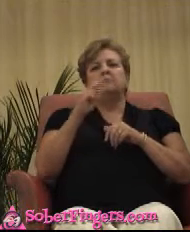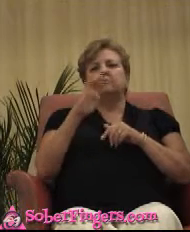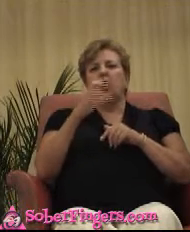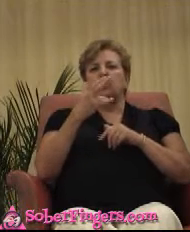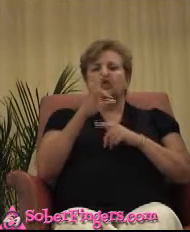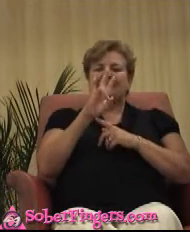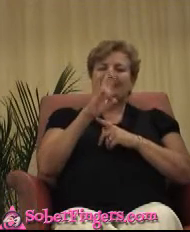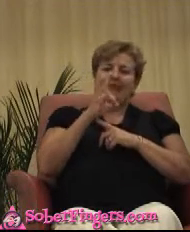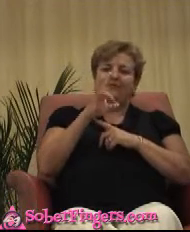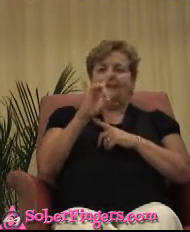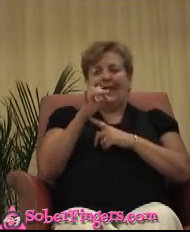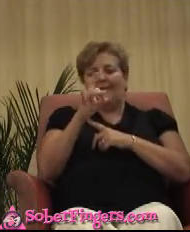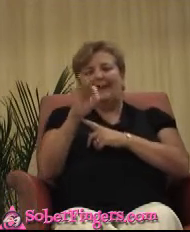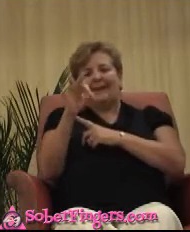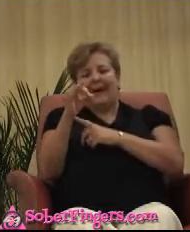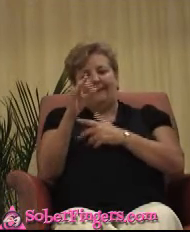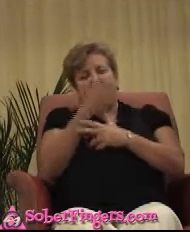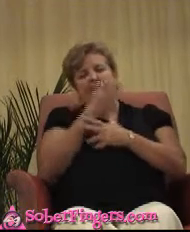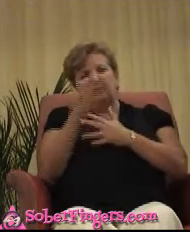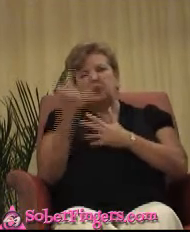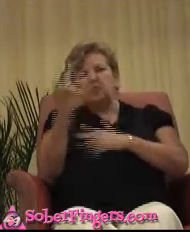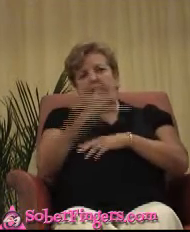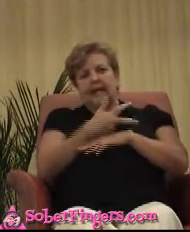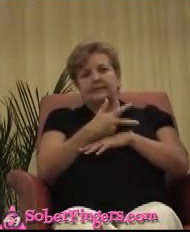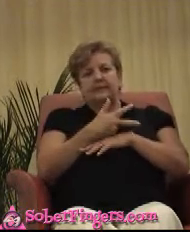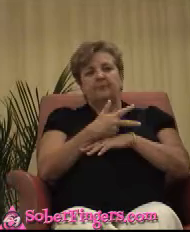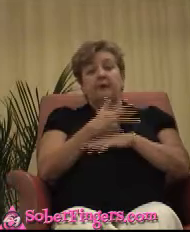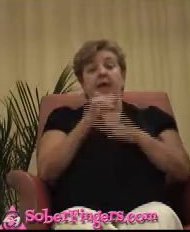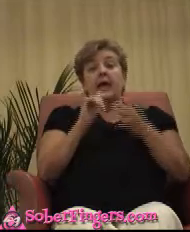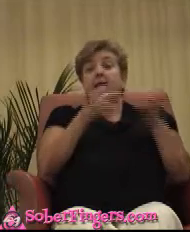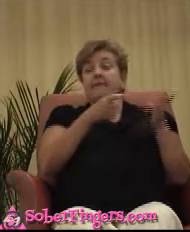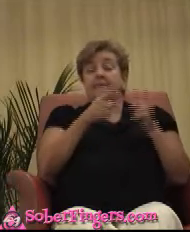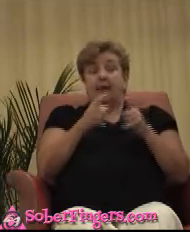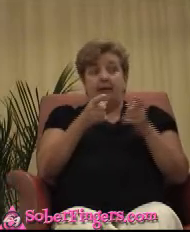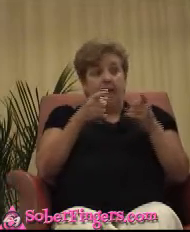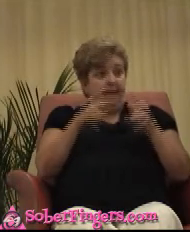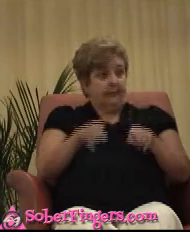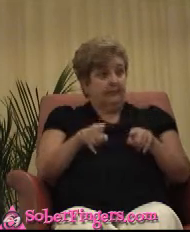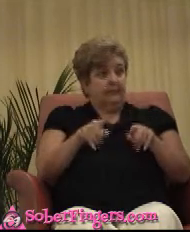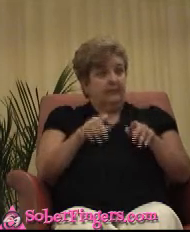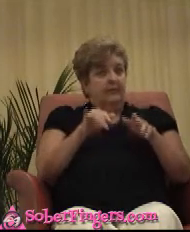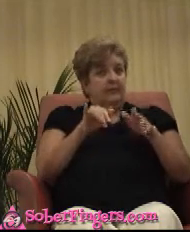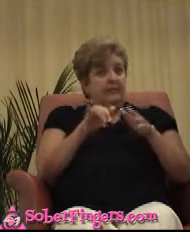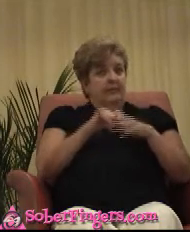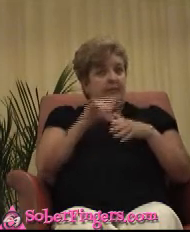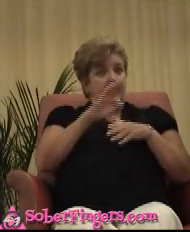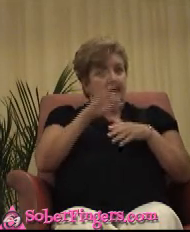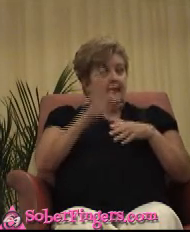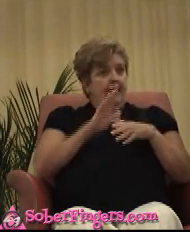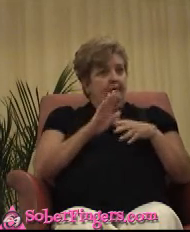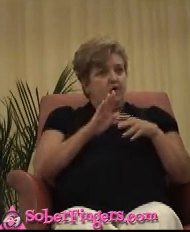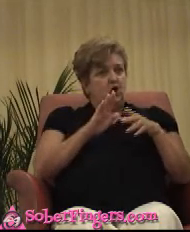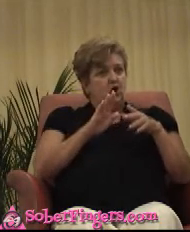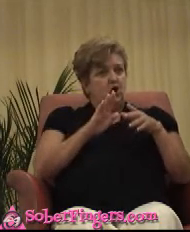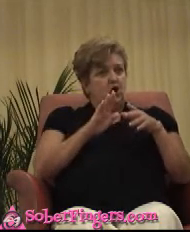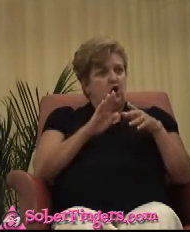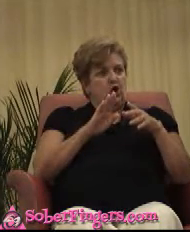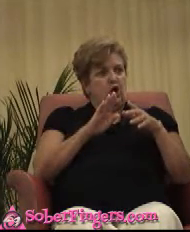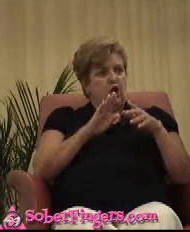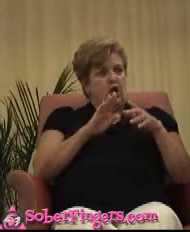On March the 8th, an event took place that had never come to the public's attention, and you'll notice how I phrased that. I didn't say it's never happened before,